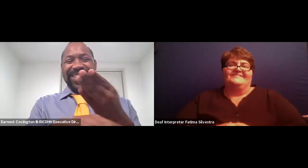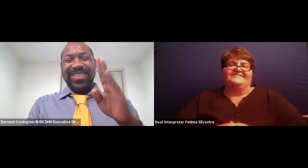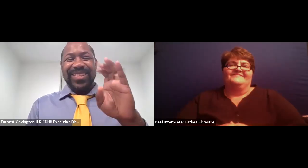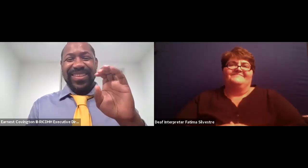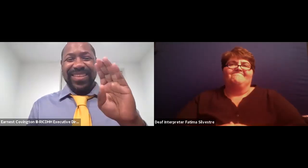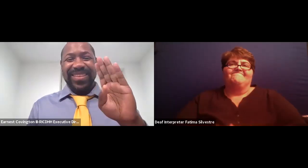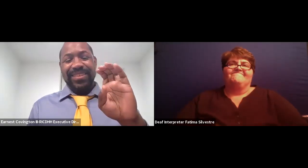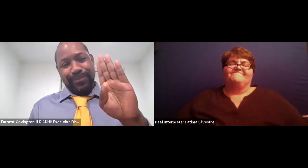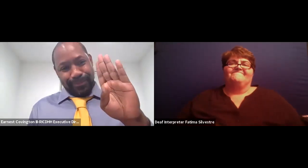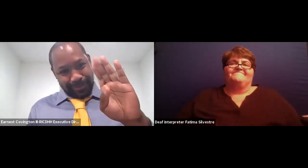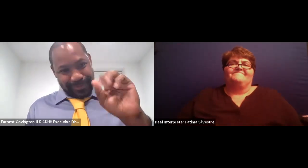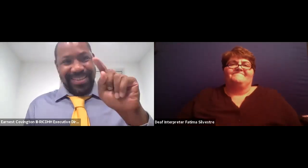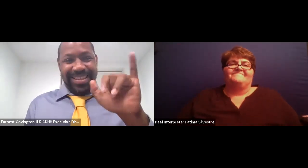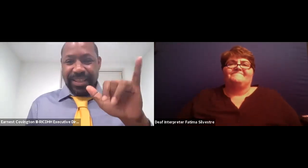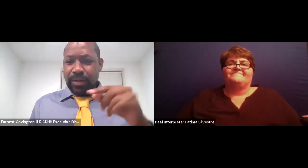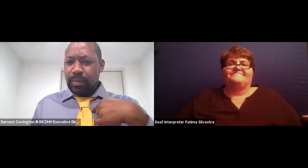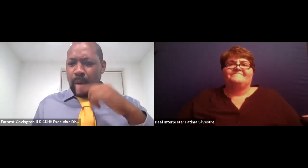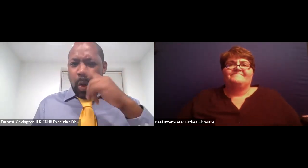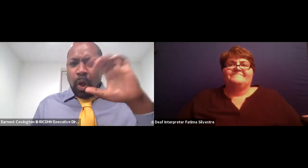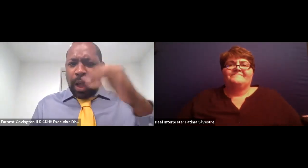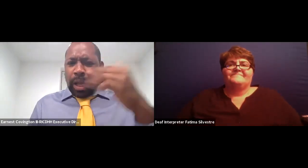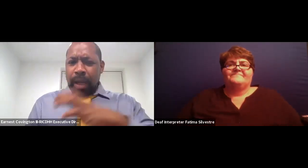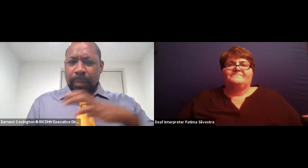Thank you so much, Betsy.